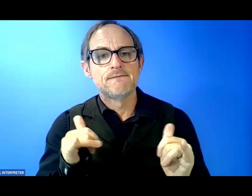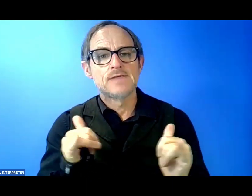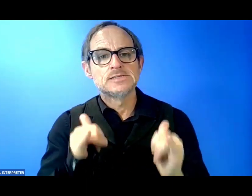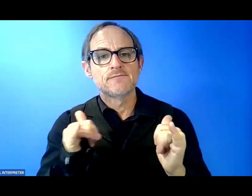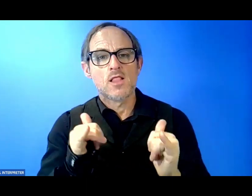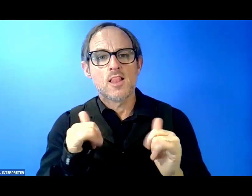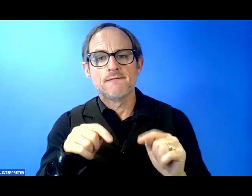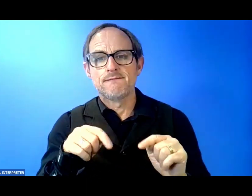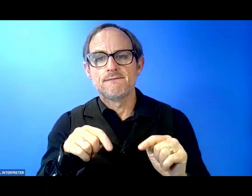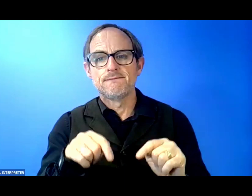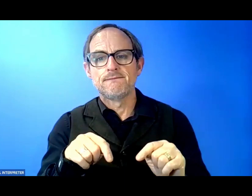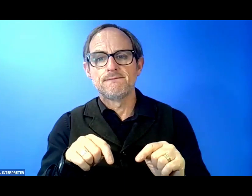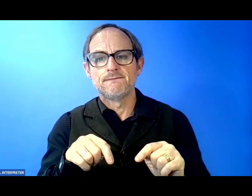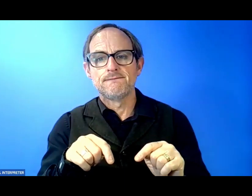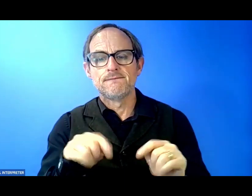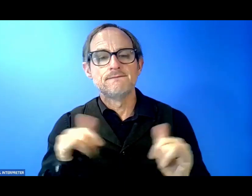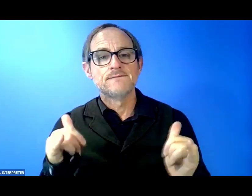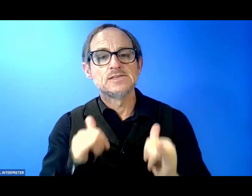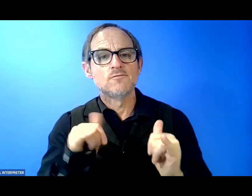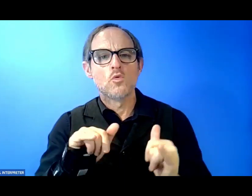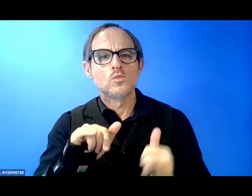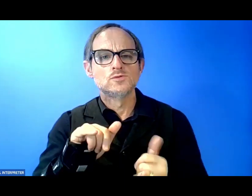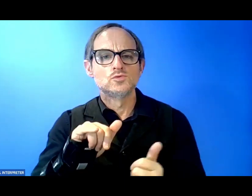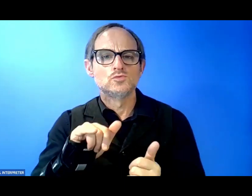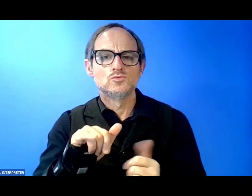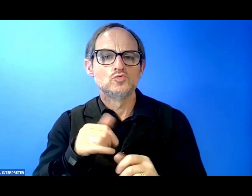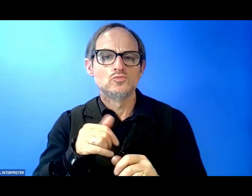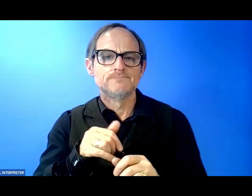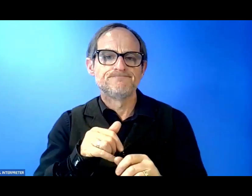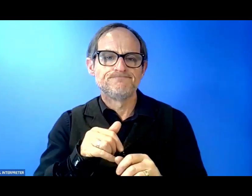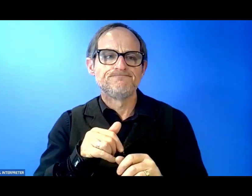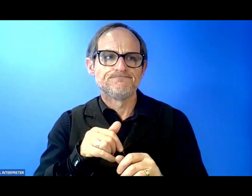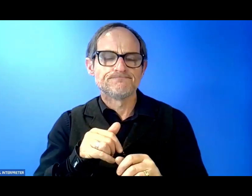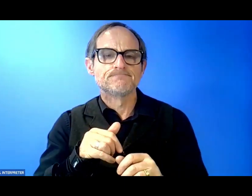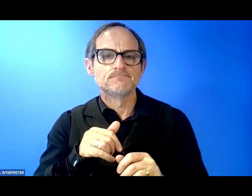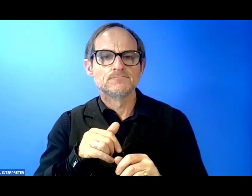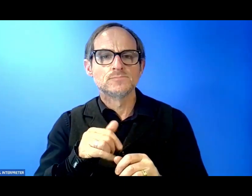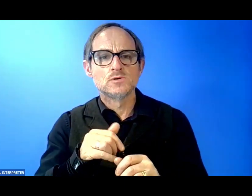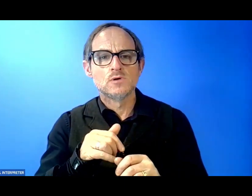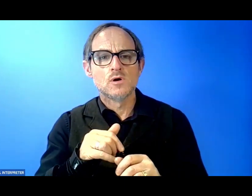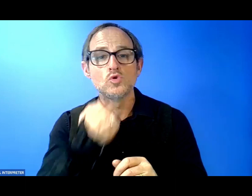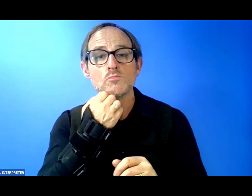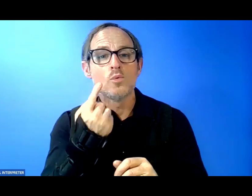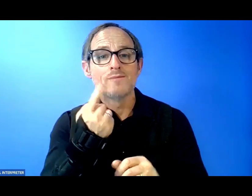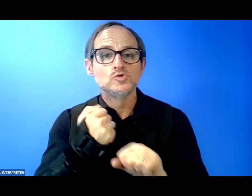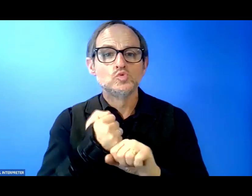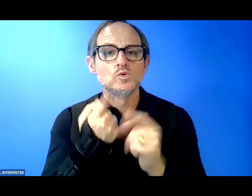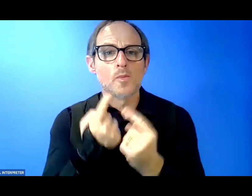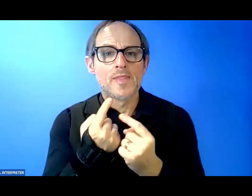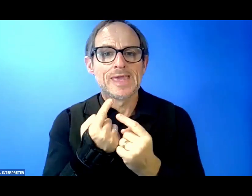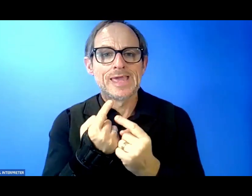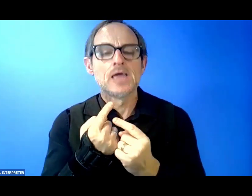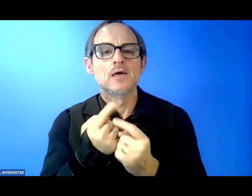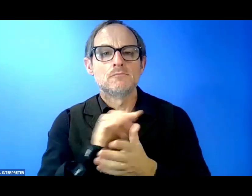was made with the principle of Doughnut, right? Distributive. We felt it on the journey. So I think we